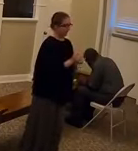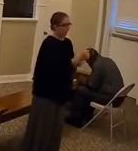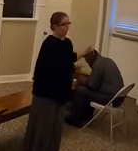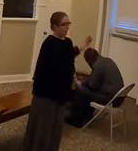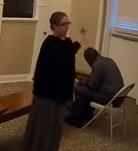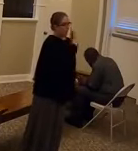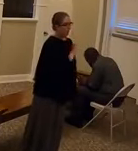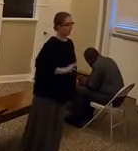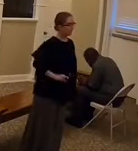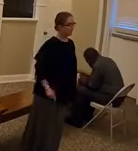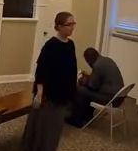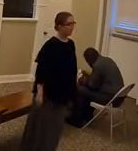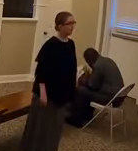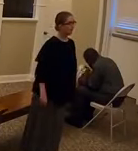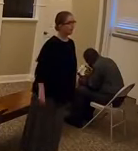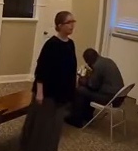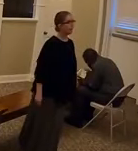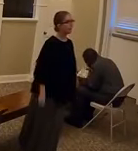king. Hallelujah.